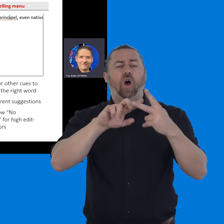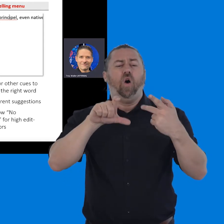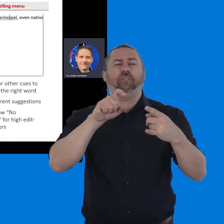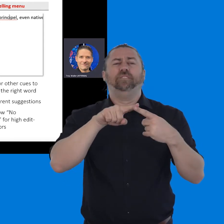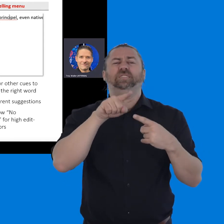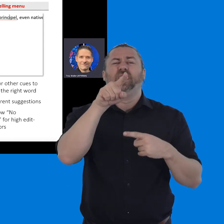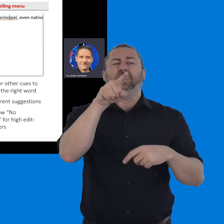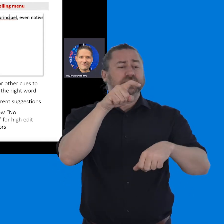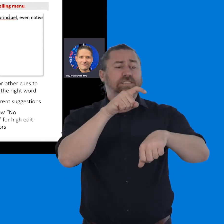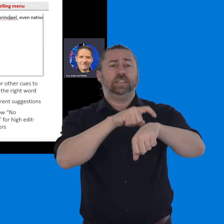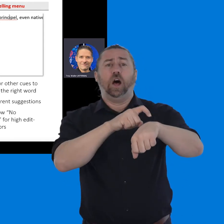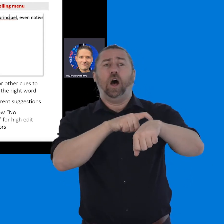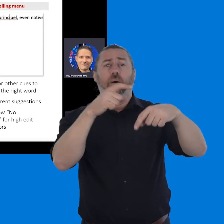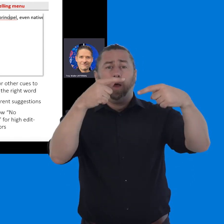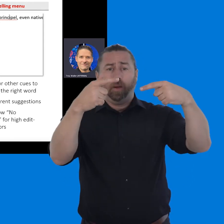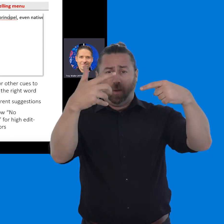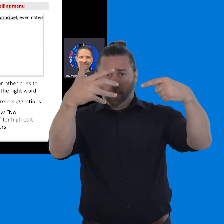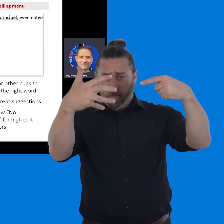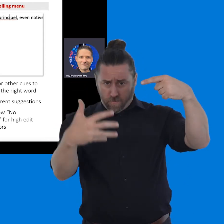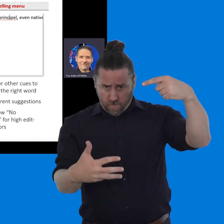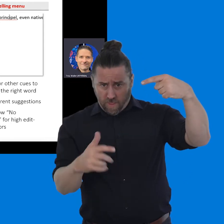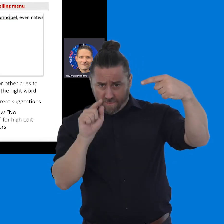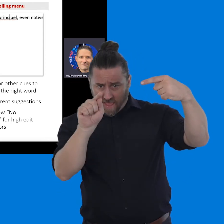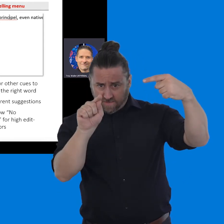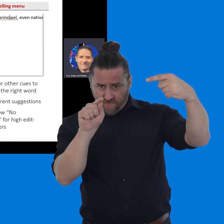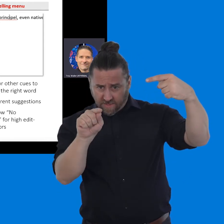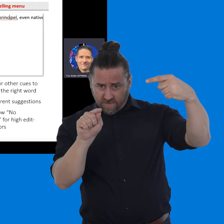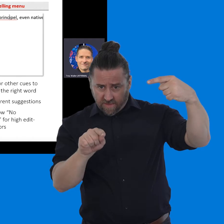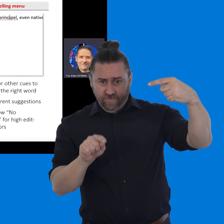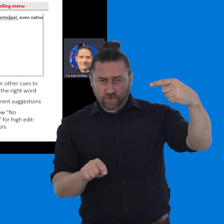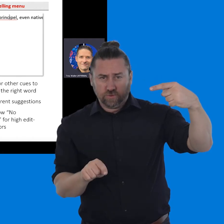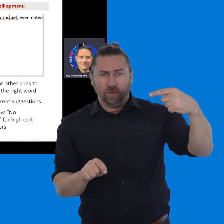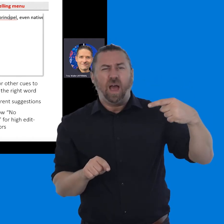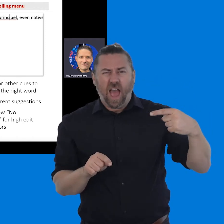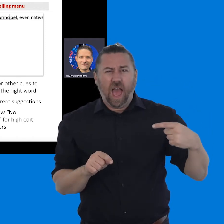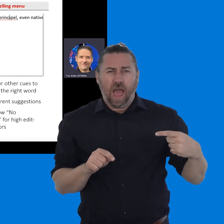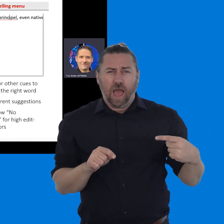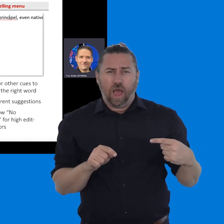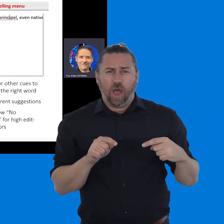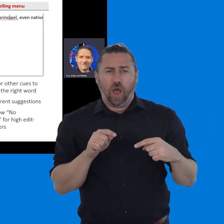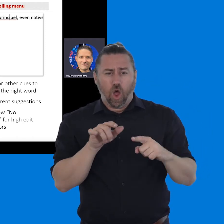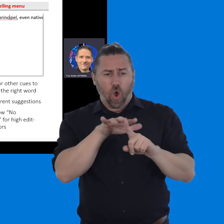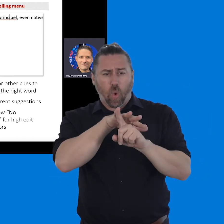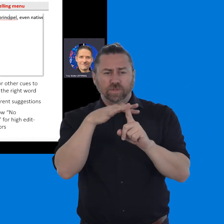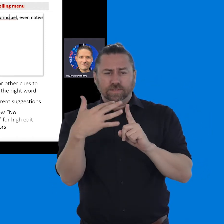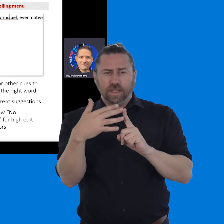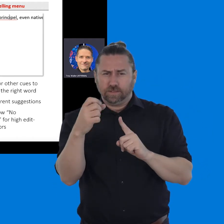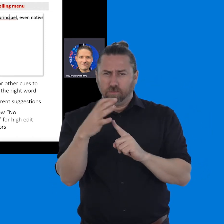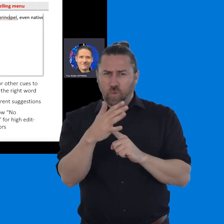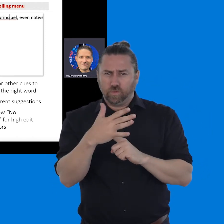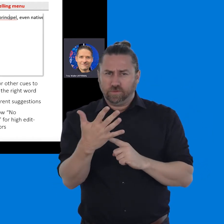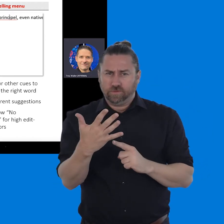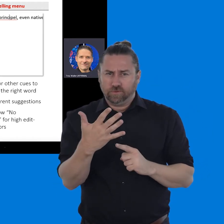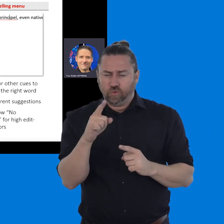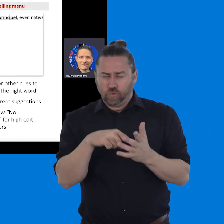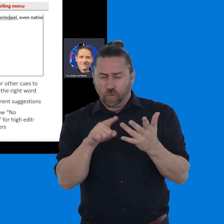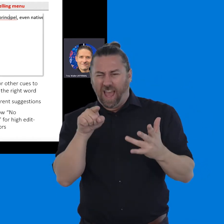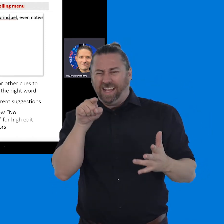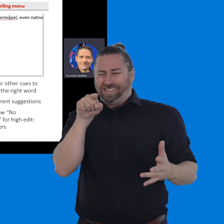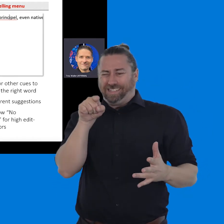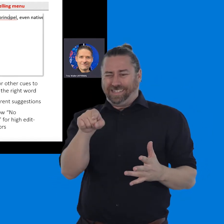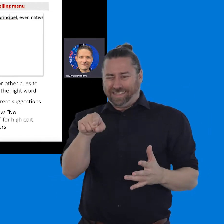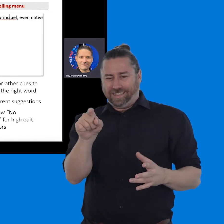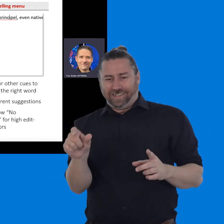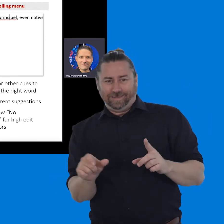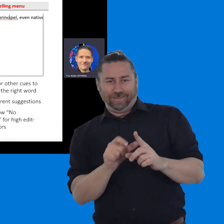menus used to only show the suggestions themselves without any context to help choose the right word. Now,